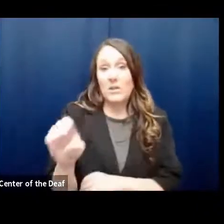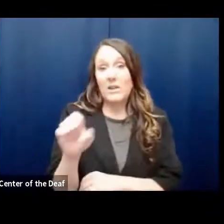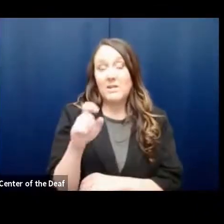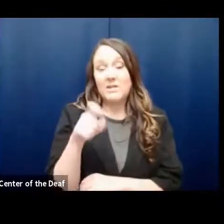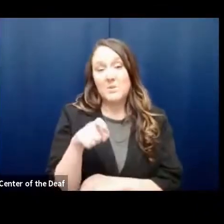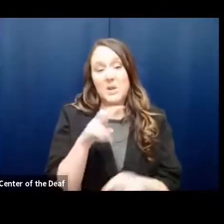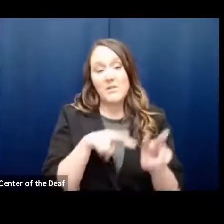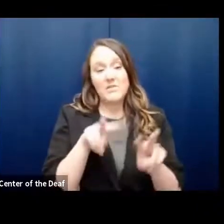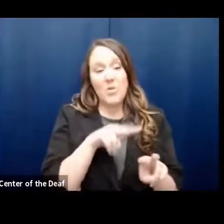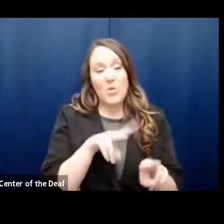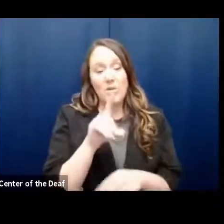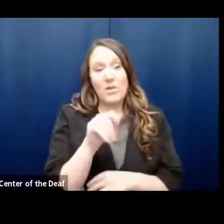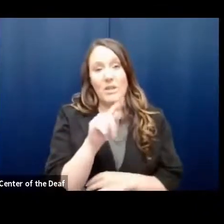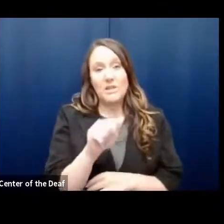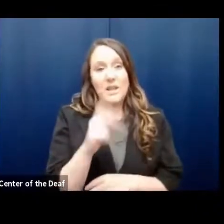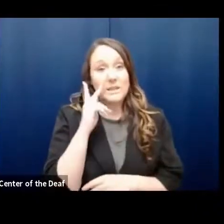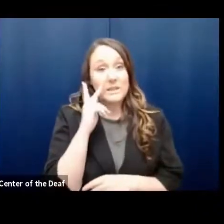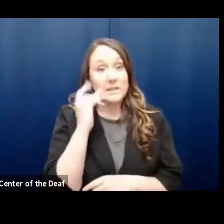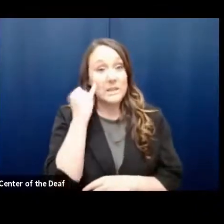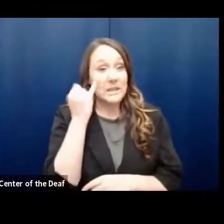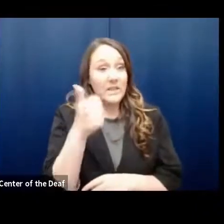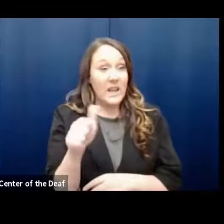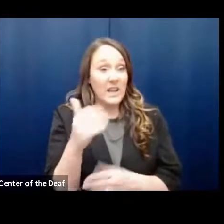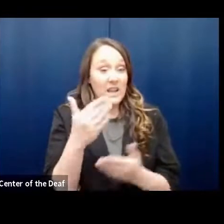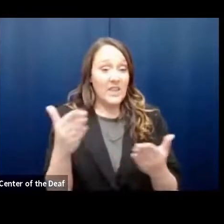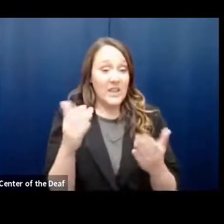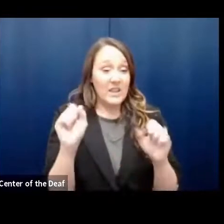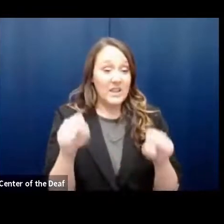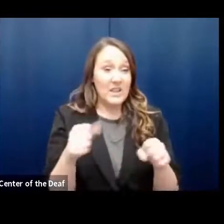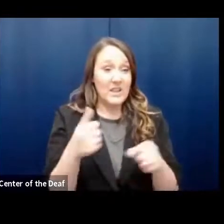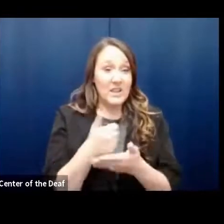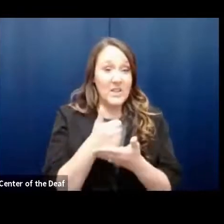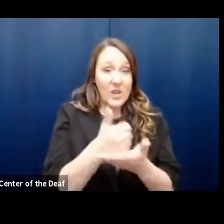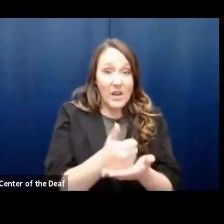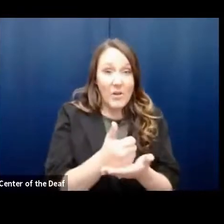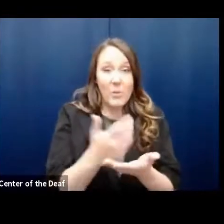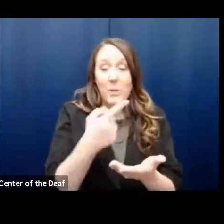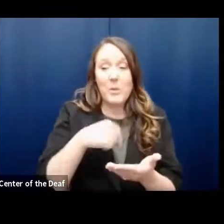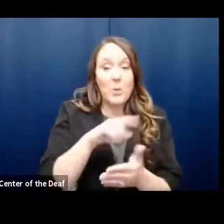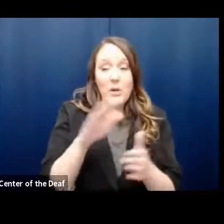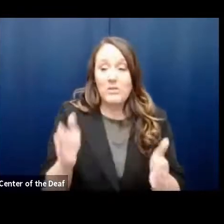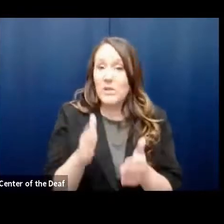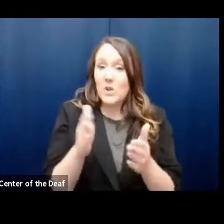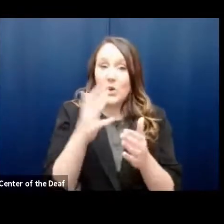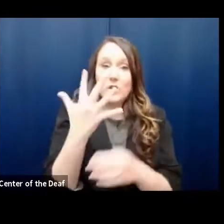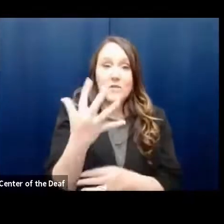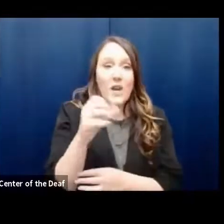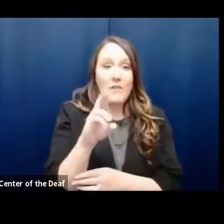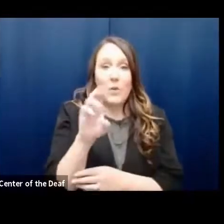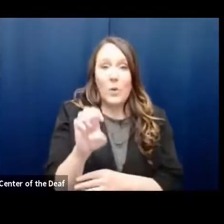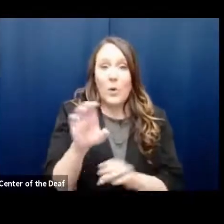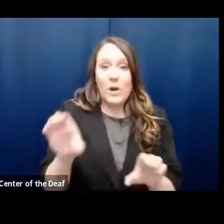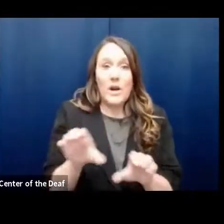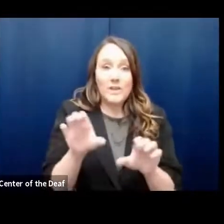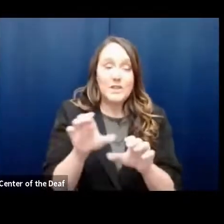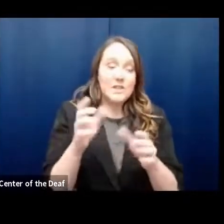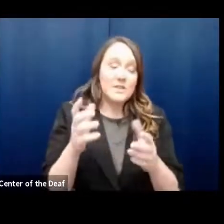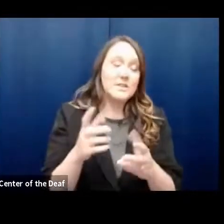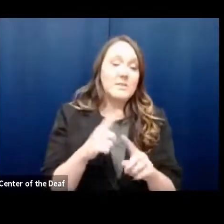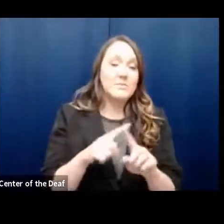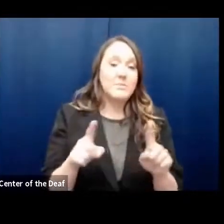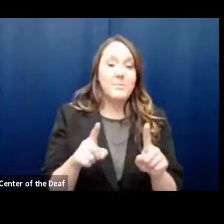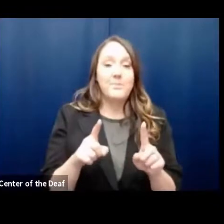at the data to see if anything else would help besides encouraging everyone to follow the 5 core actions.